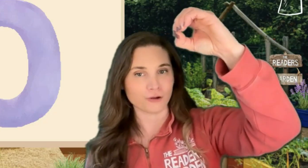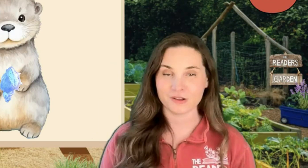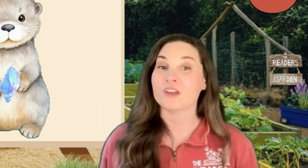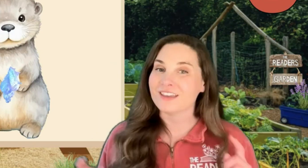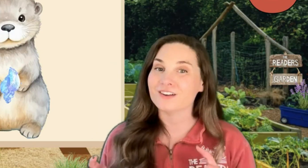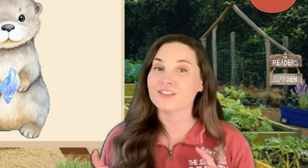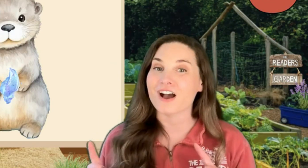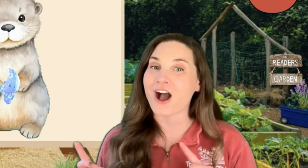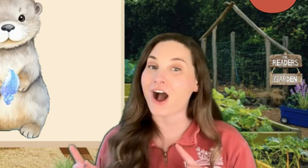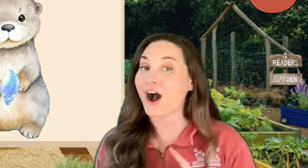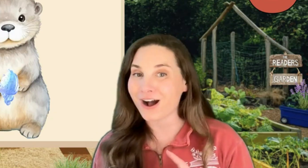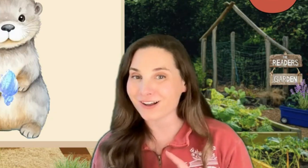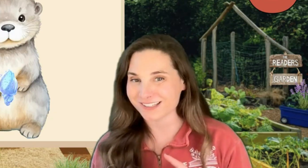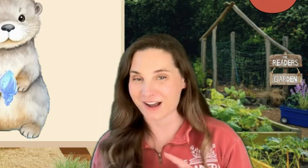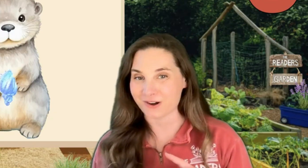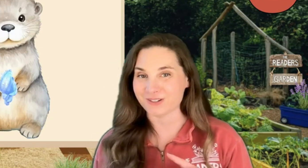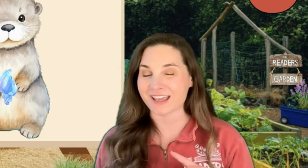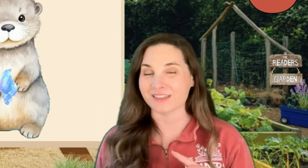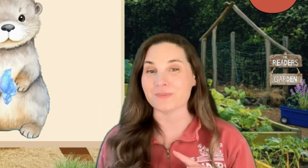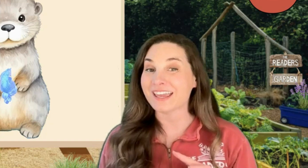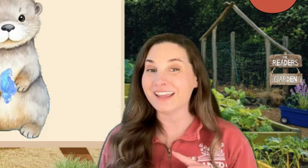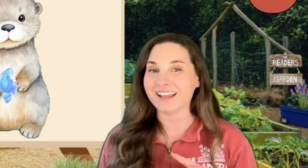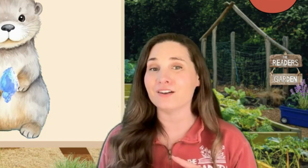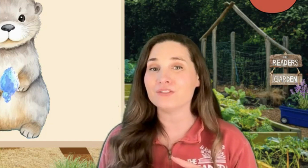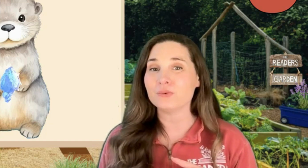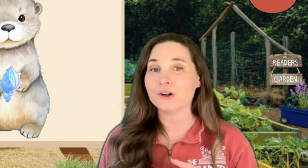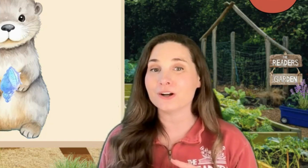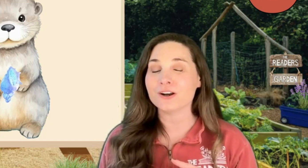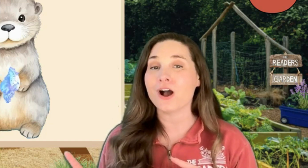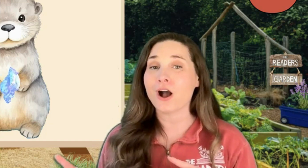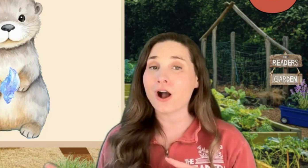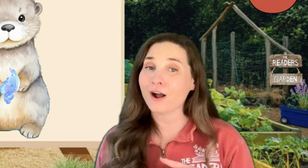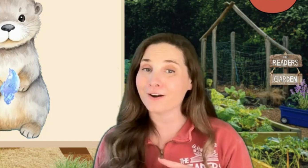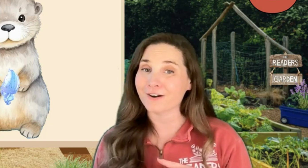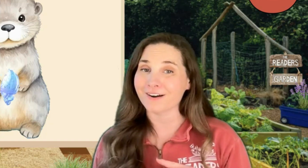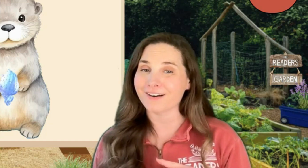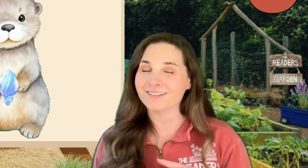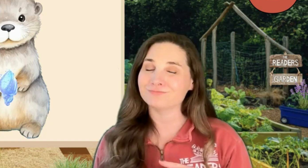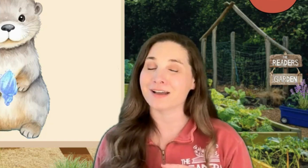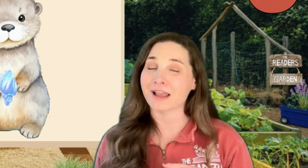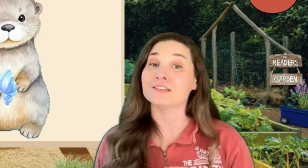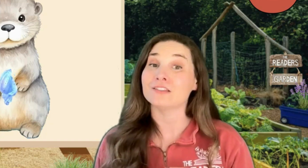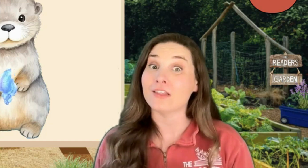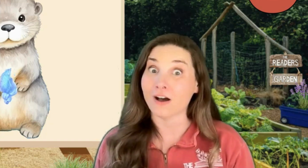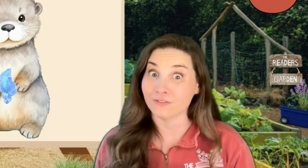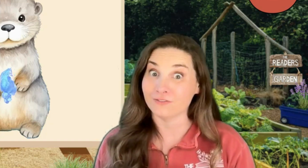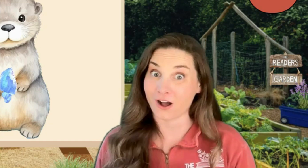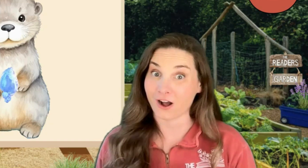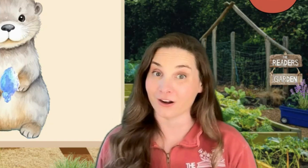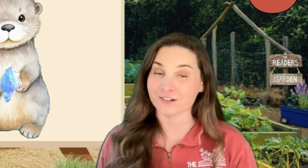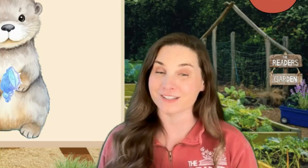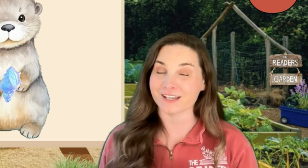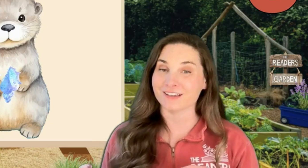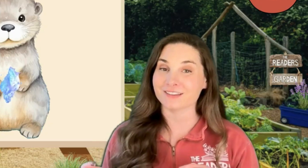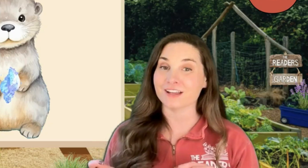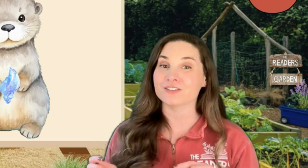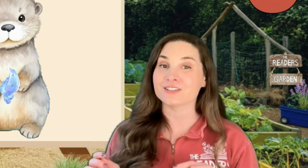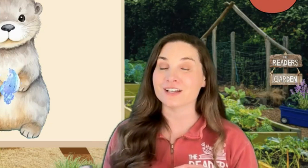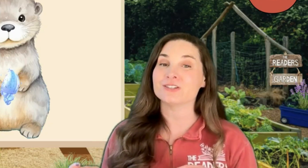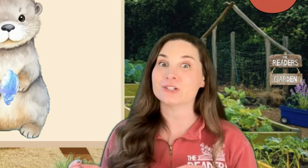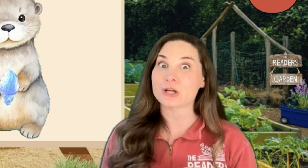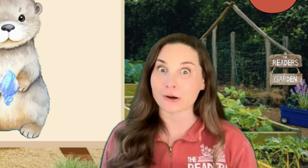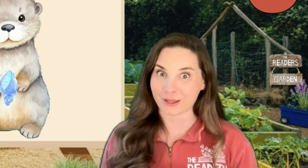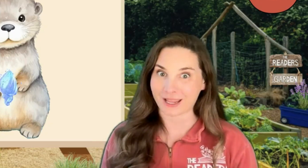ah. We hear the ah sound in the beginning of the word otter. I love otters. I think